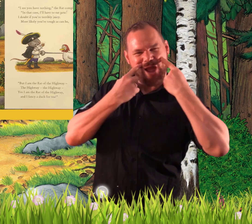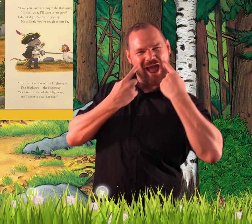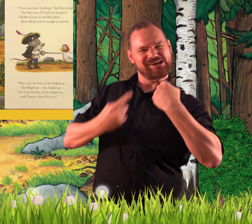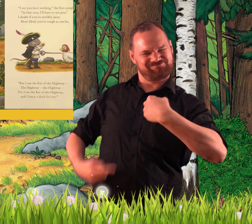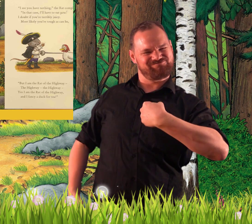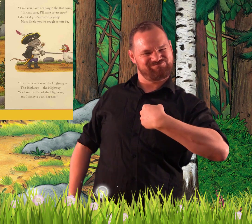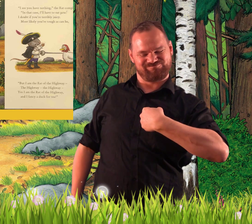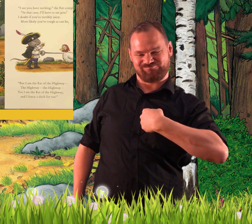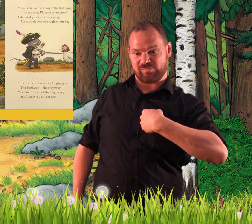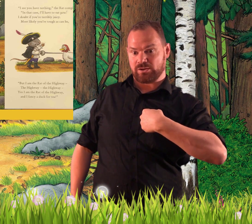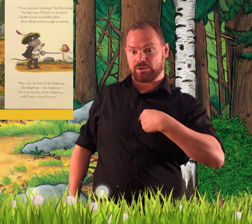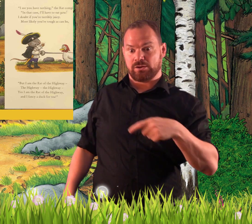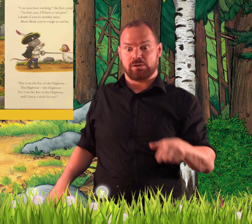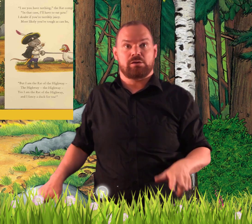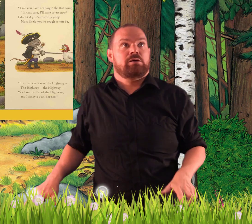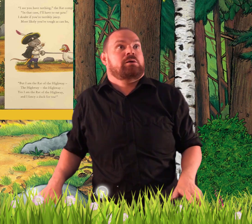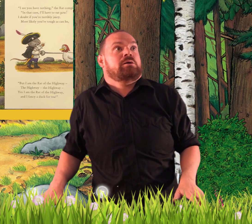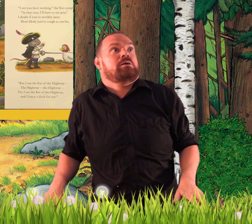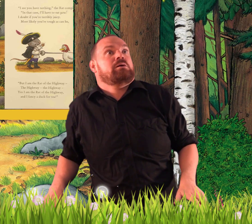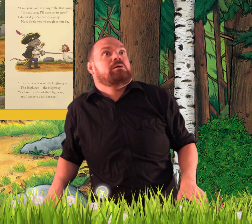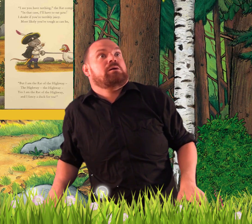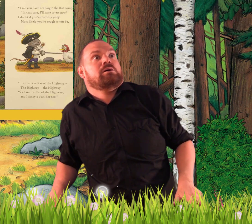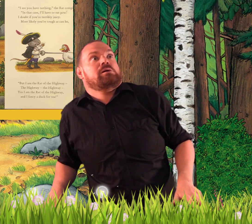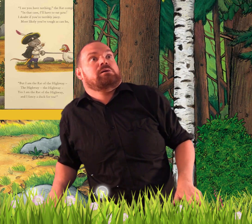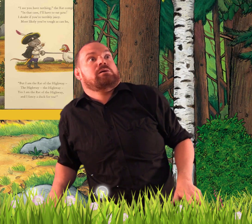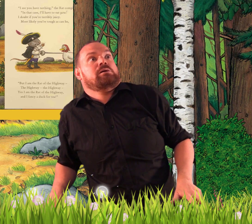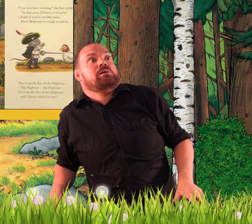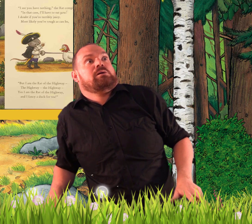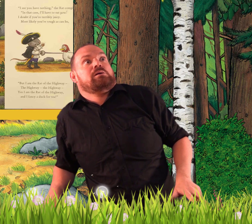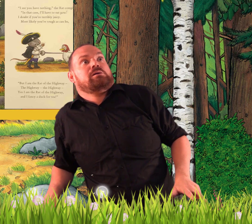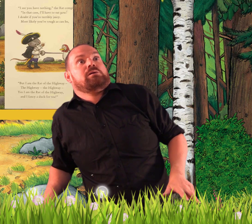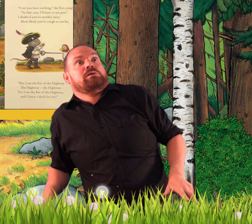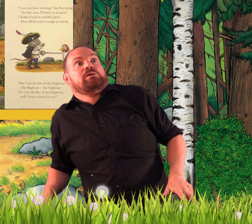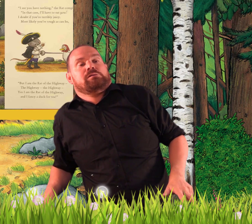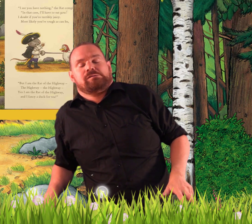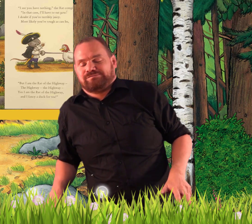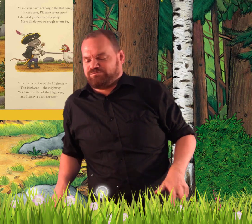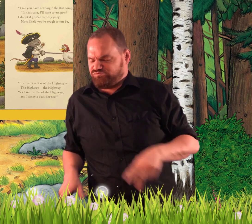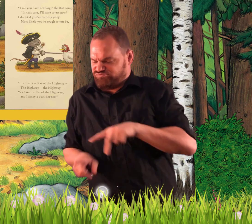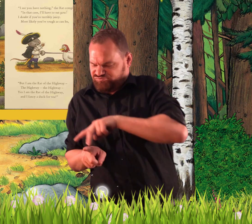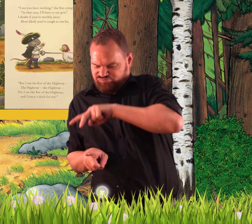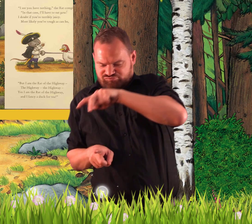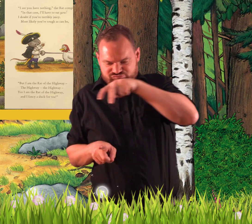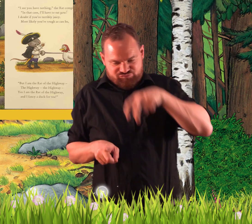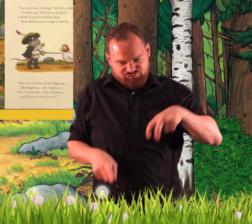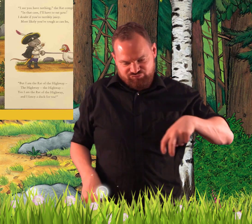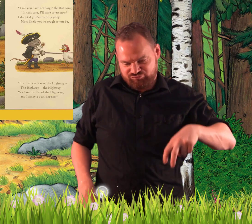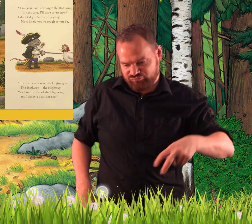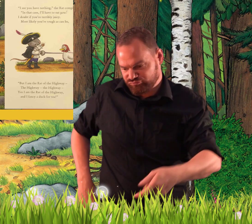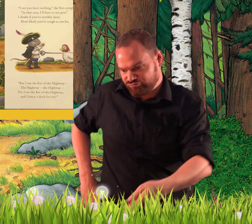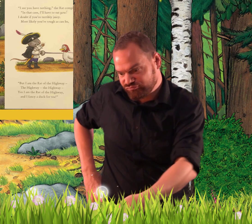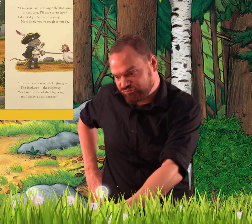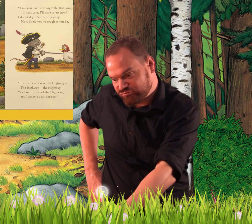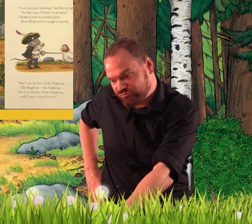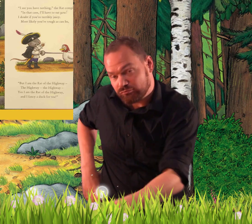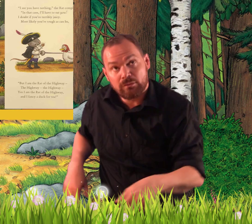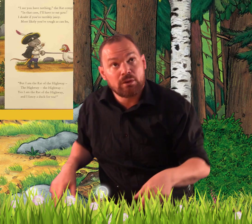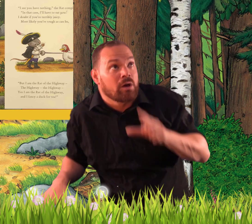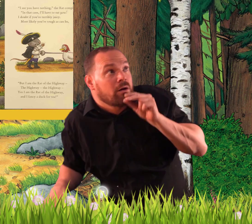"I am the highway rat." Ooh, she cowered. The highway rat jumped off his horse and